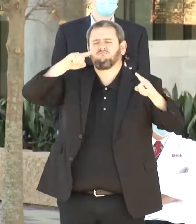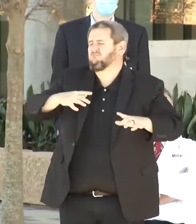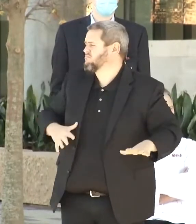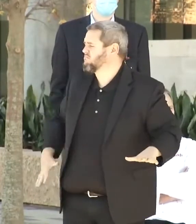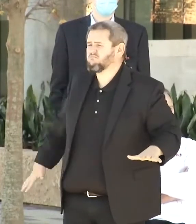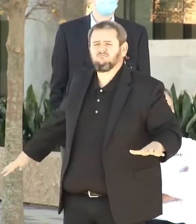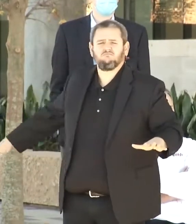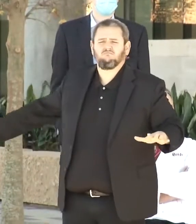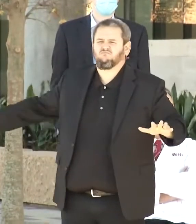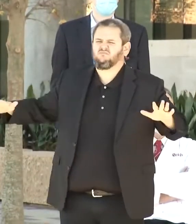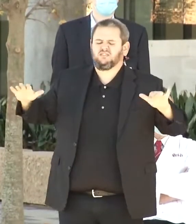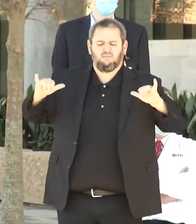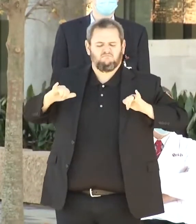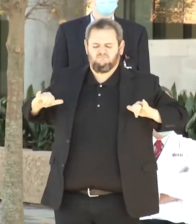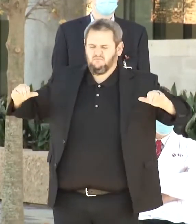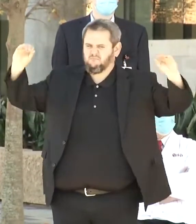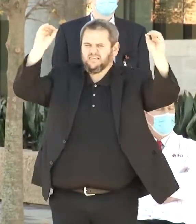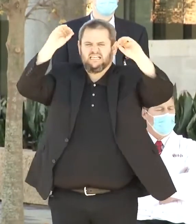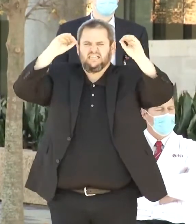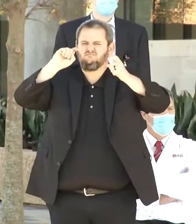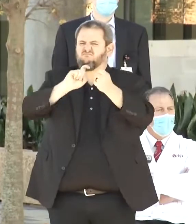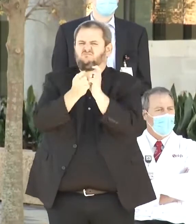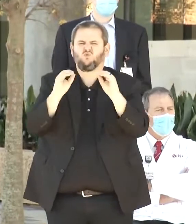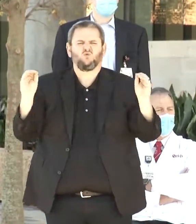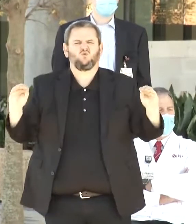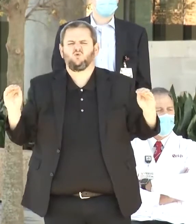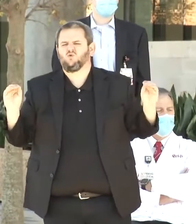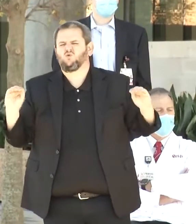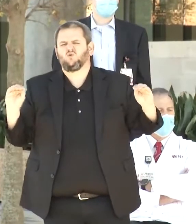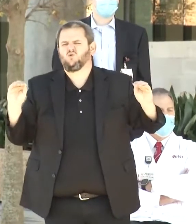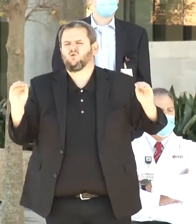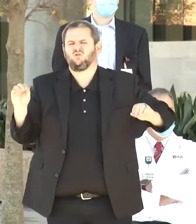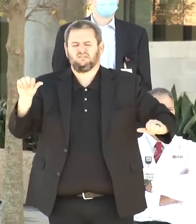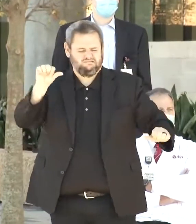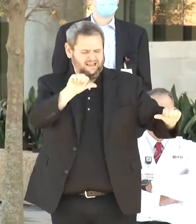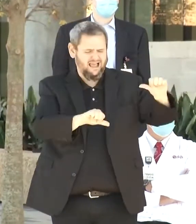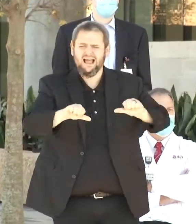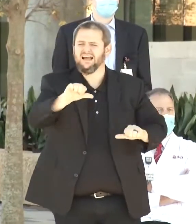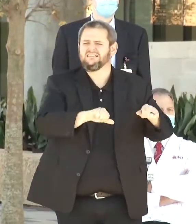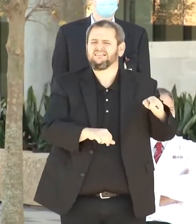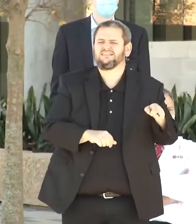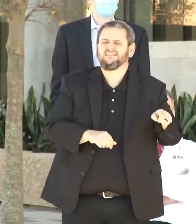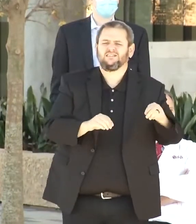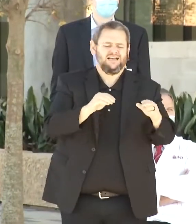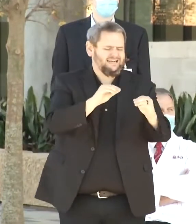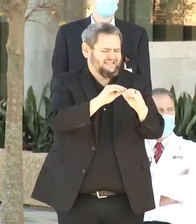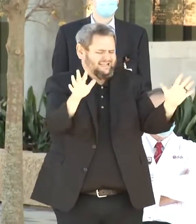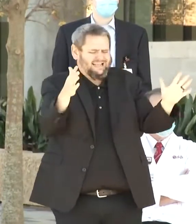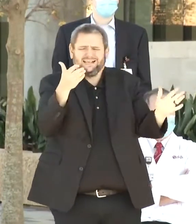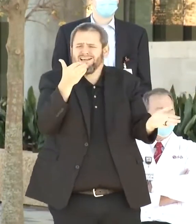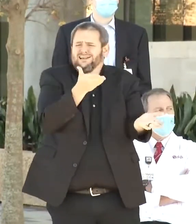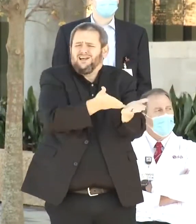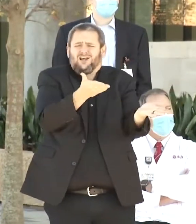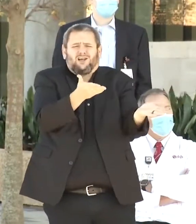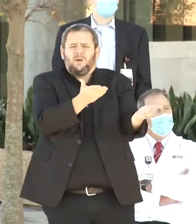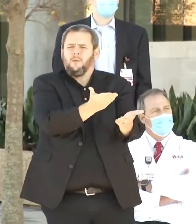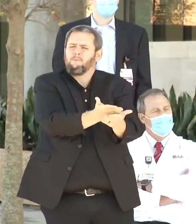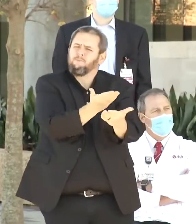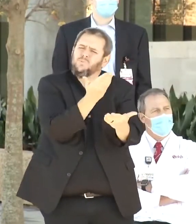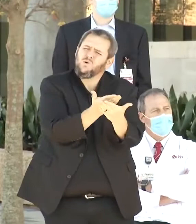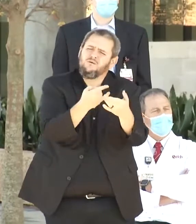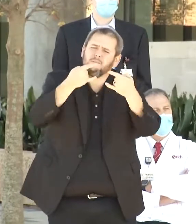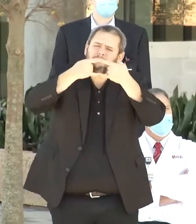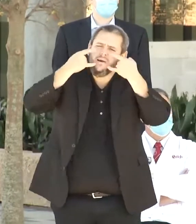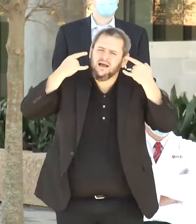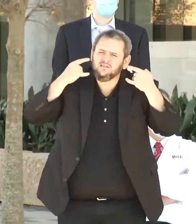participation because the science is clear. Wearing a mask, along with other preventive measures, such as keeping a